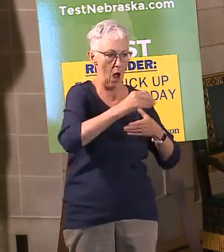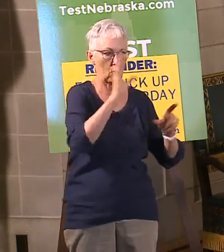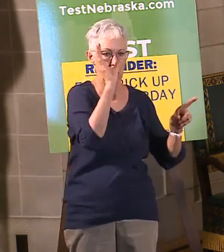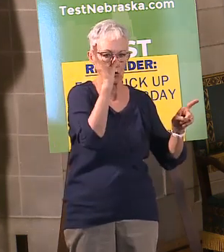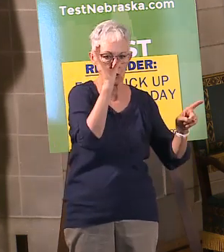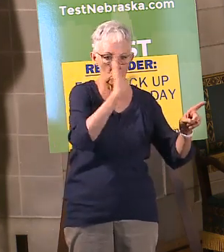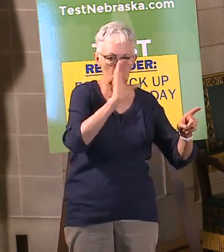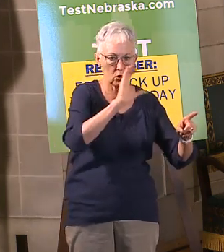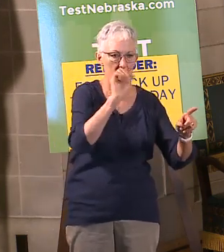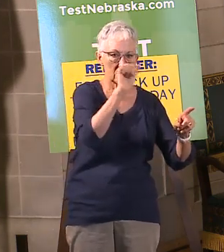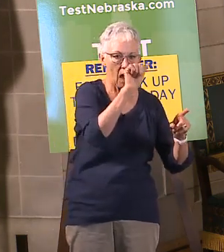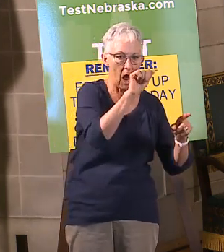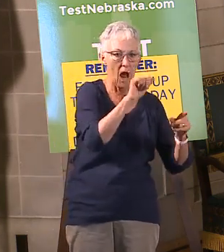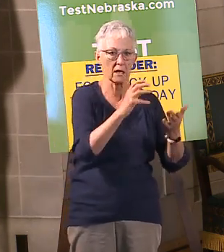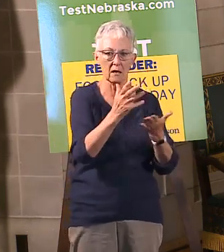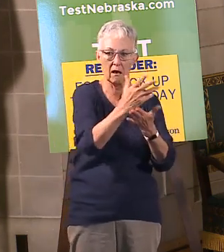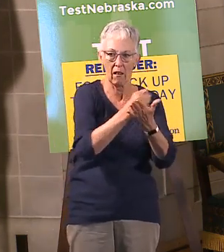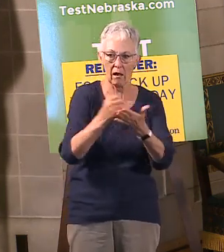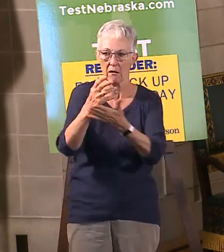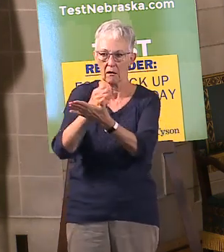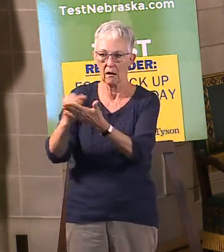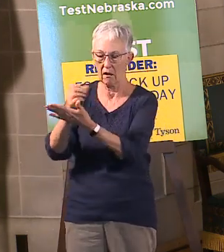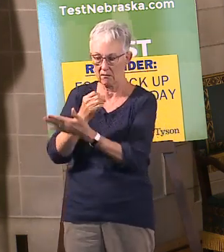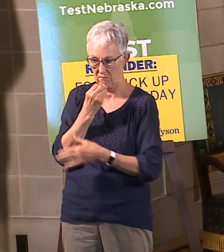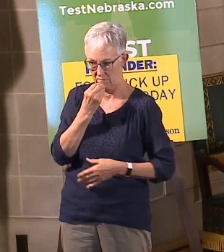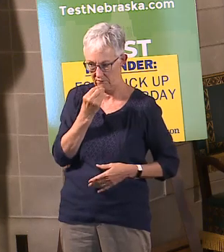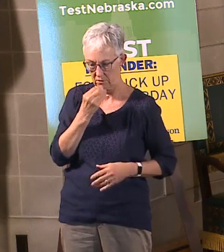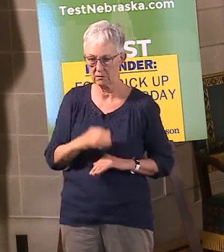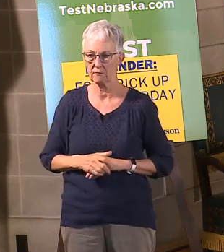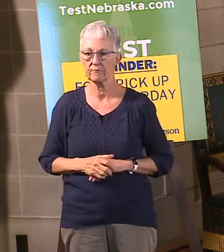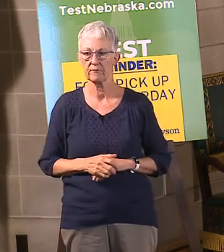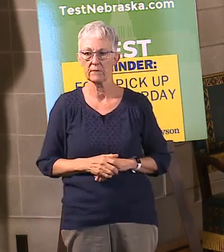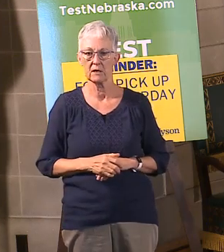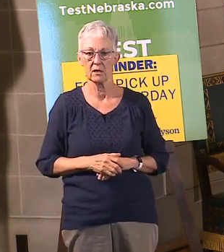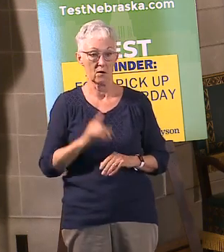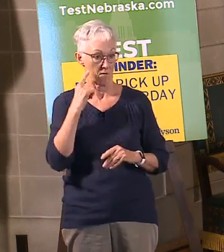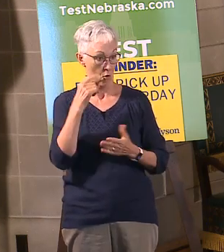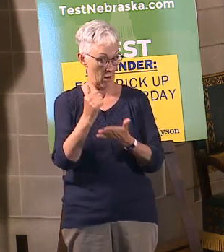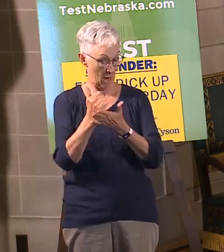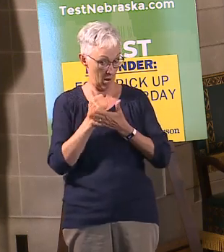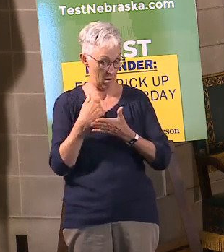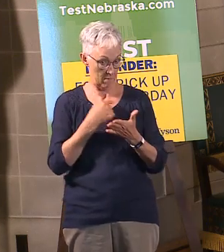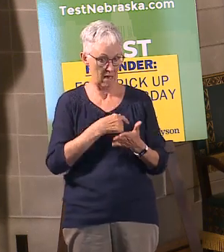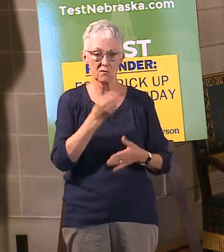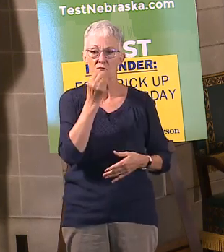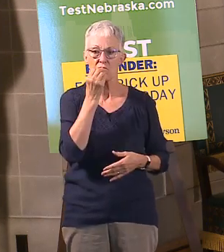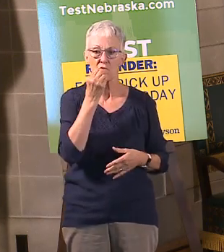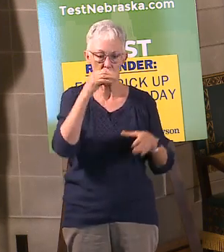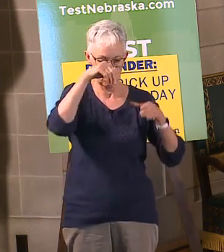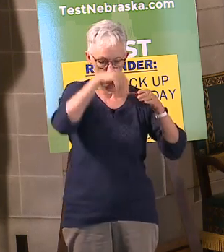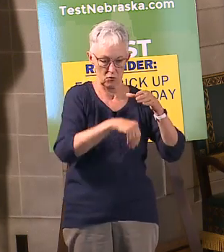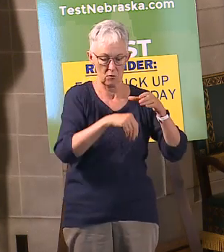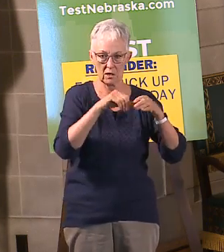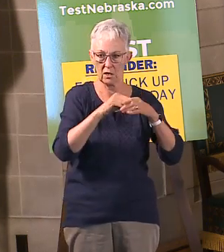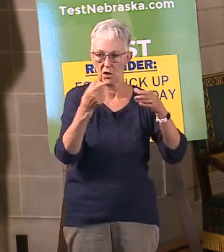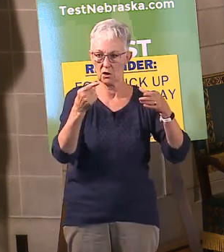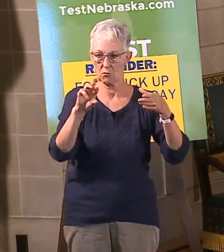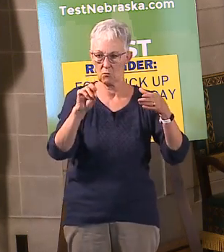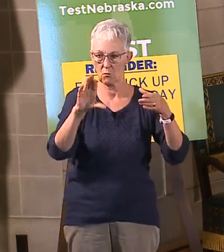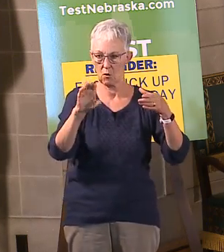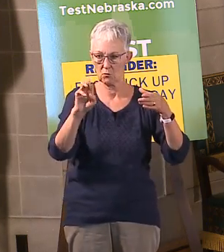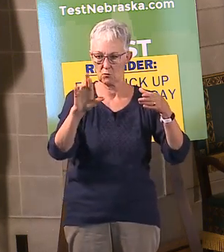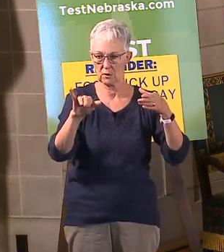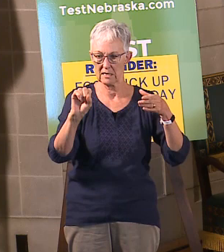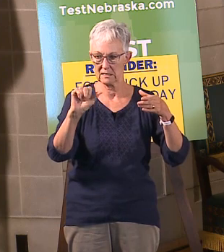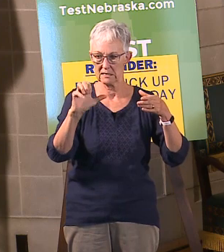couple things for us. One, take your food items, put them in a plastic grocery sack, one knot on the top, and put those at